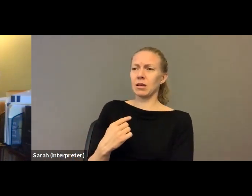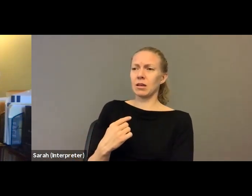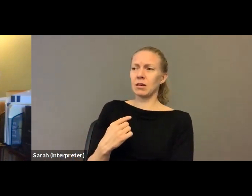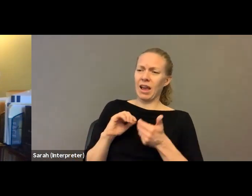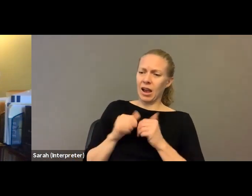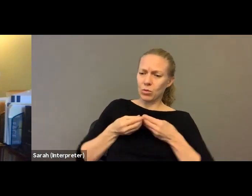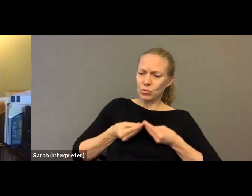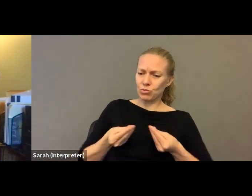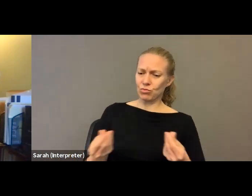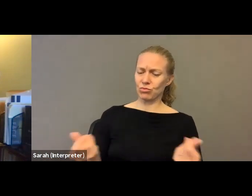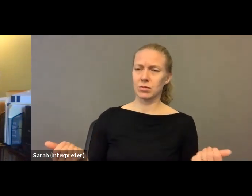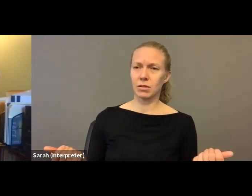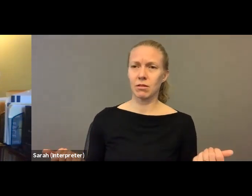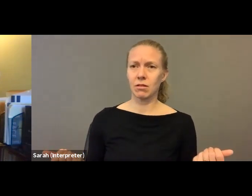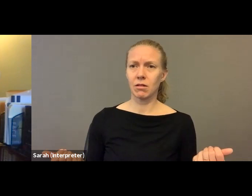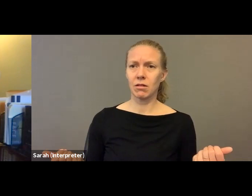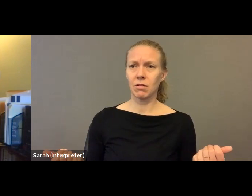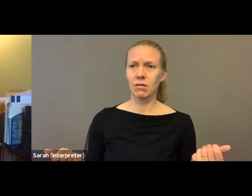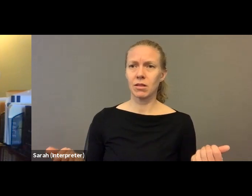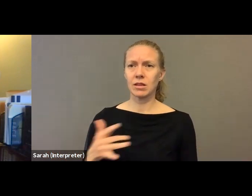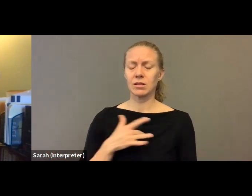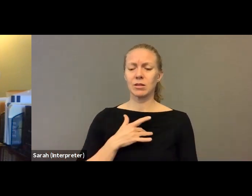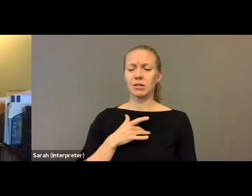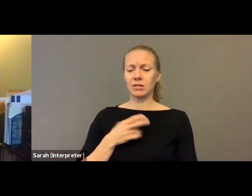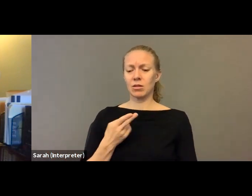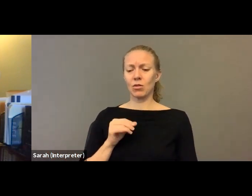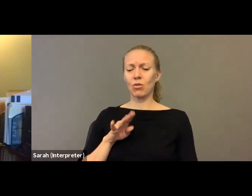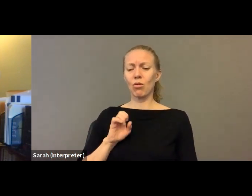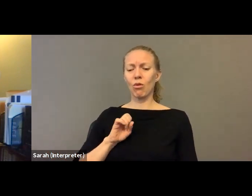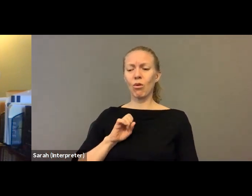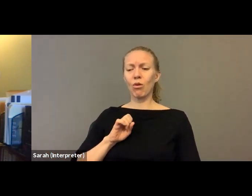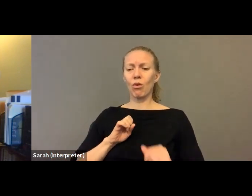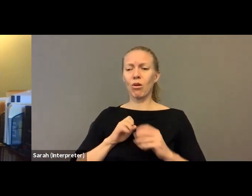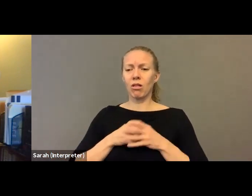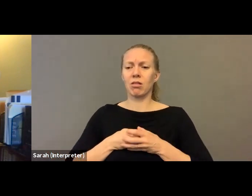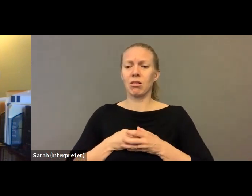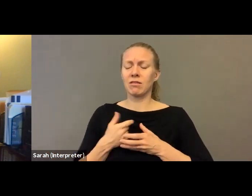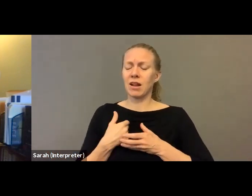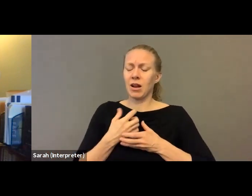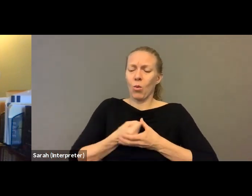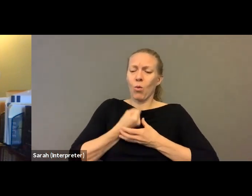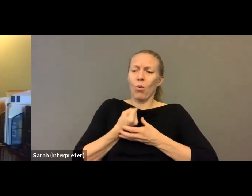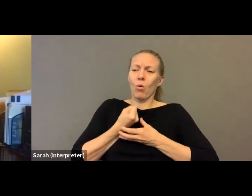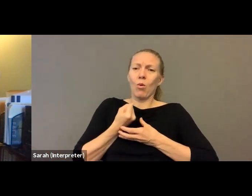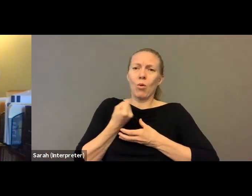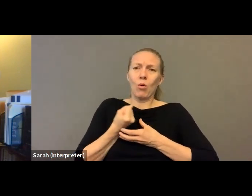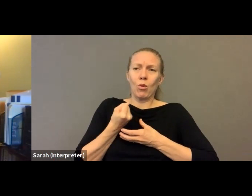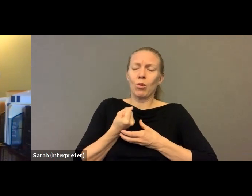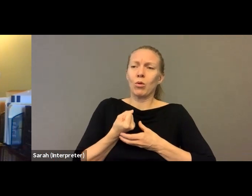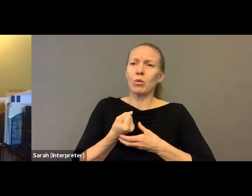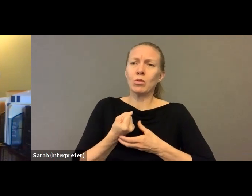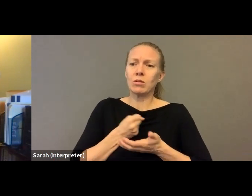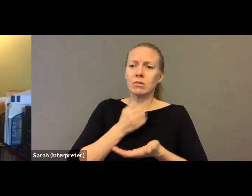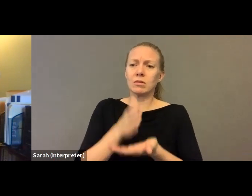resolve. This hole I hold like hellish velocity, stopped